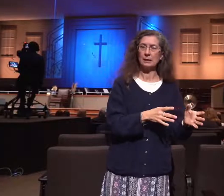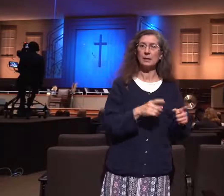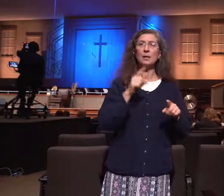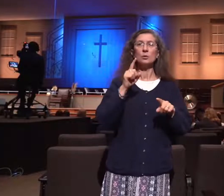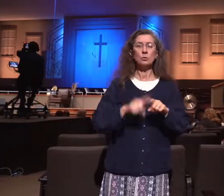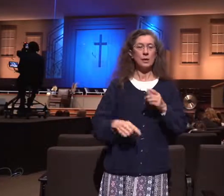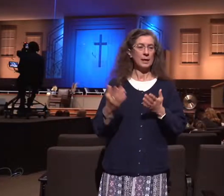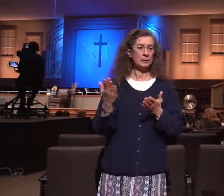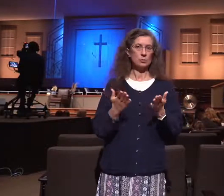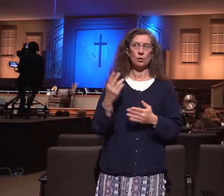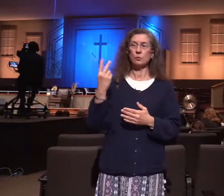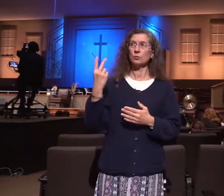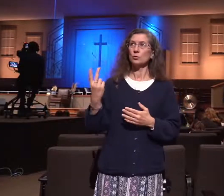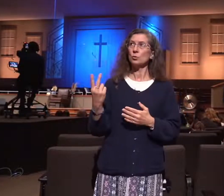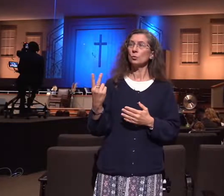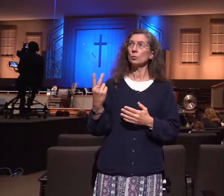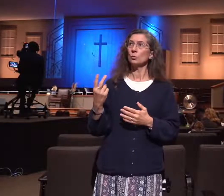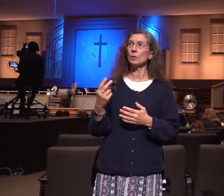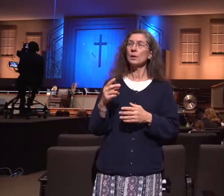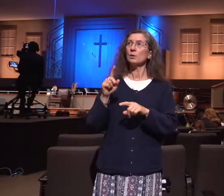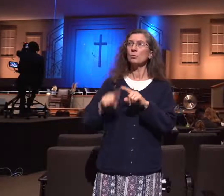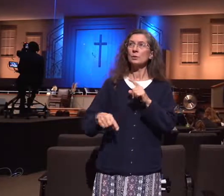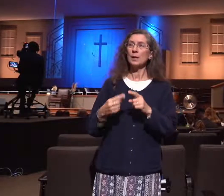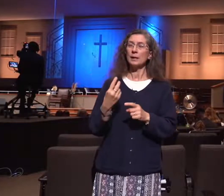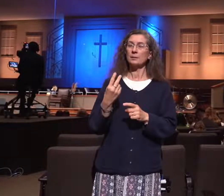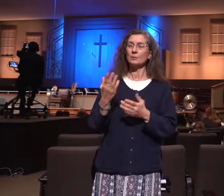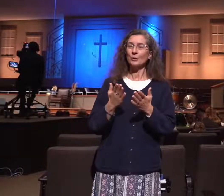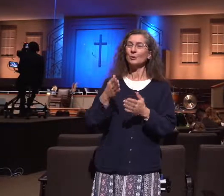cannot serve God and mammon.